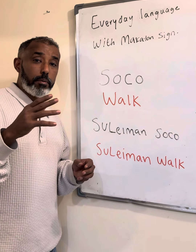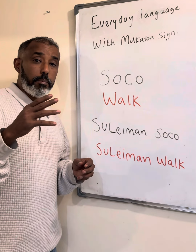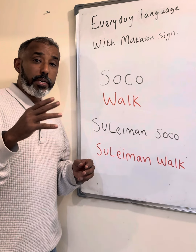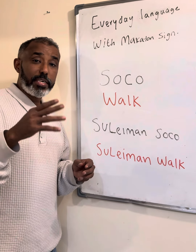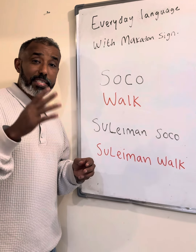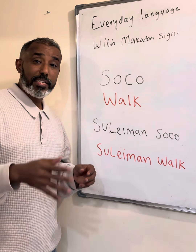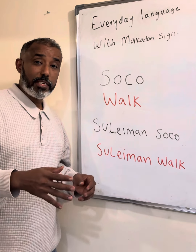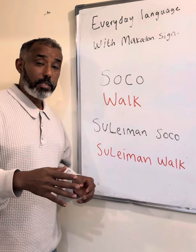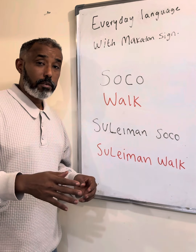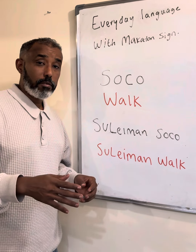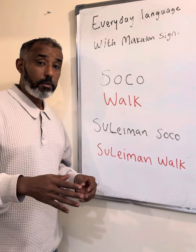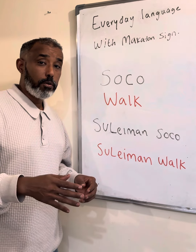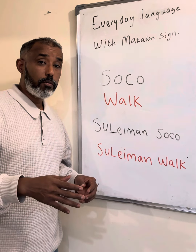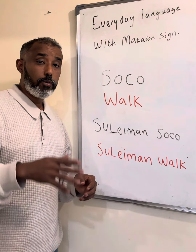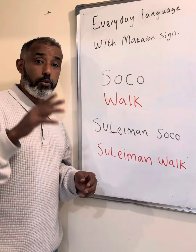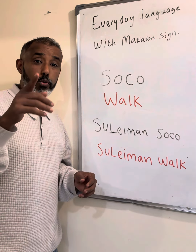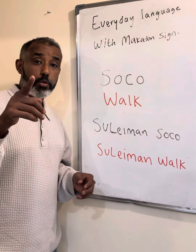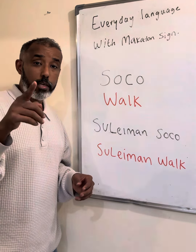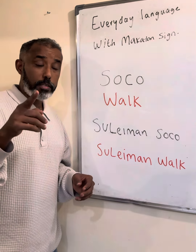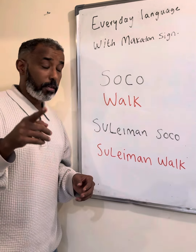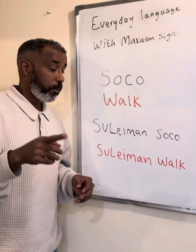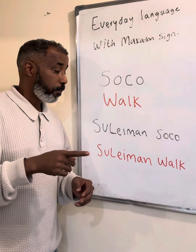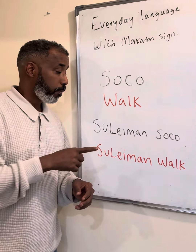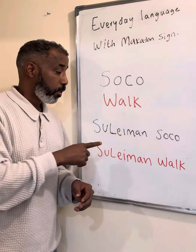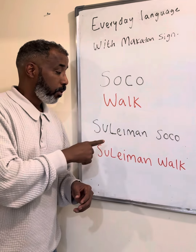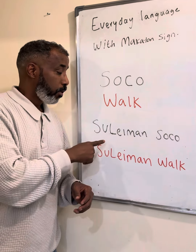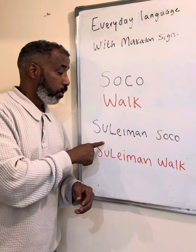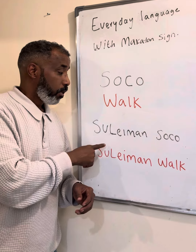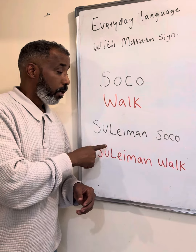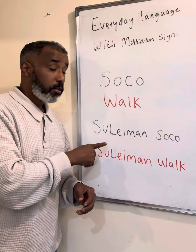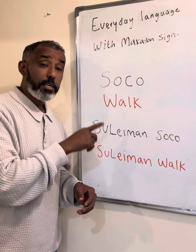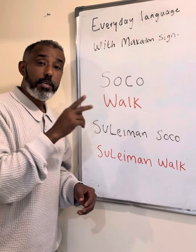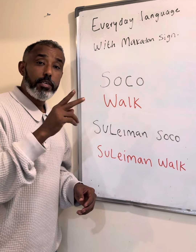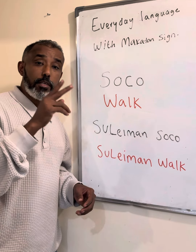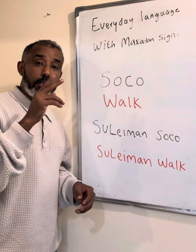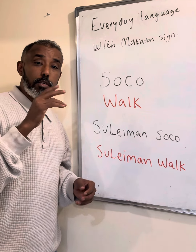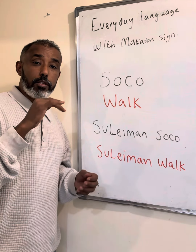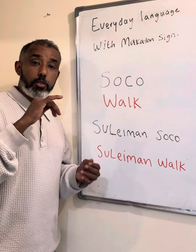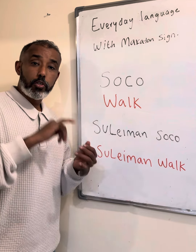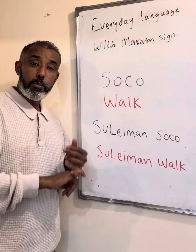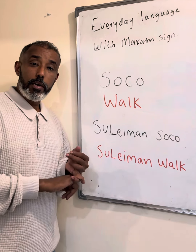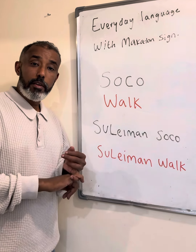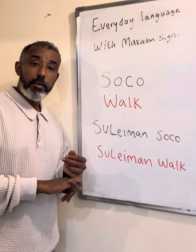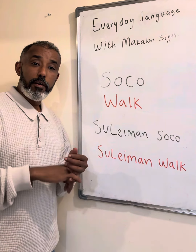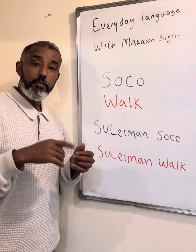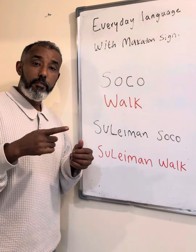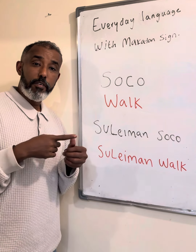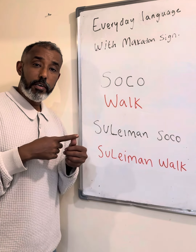make a sentence for you to understand. I'll say in Somali first.